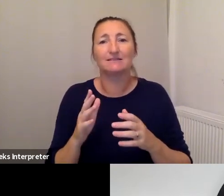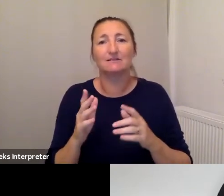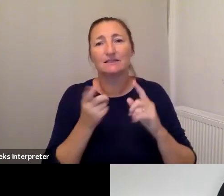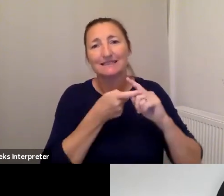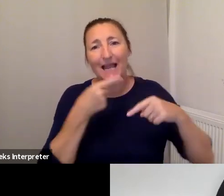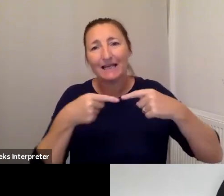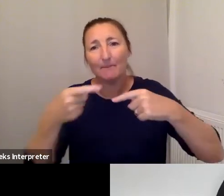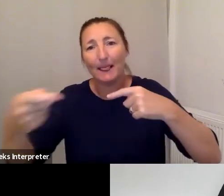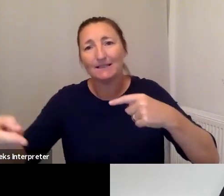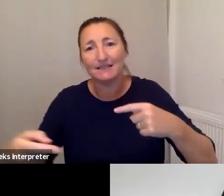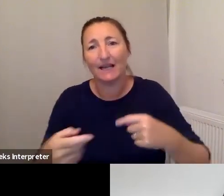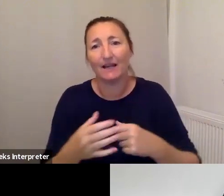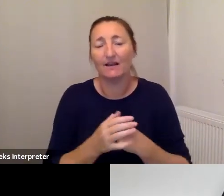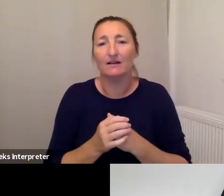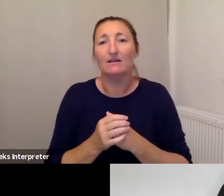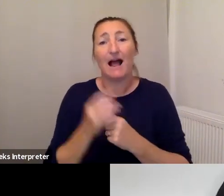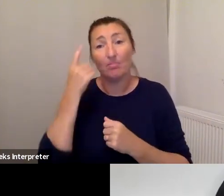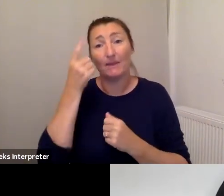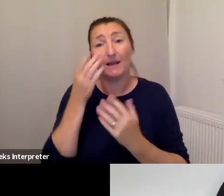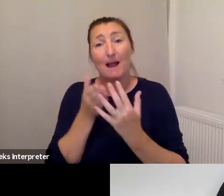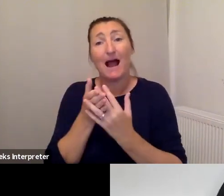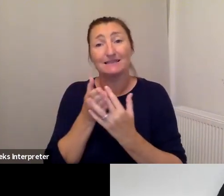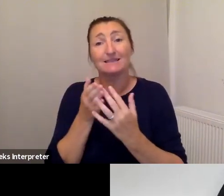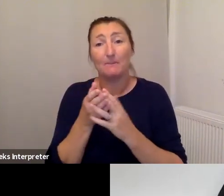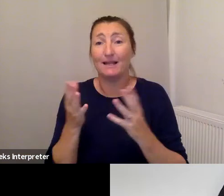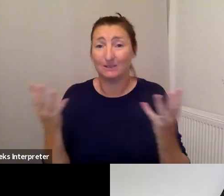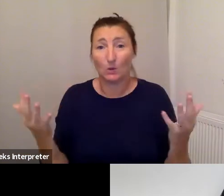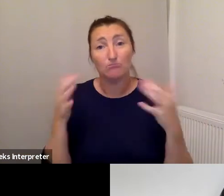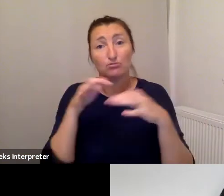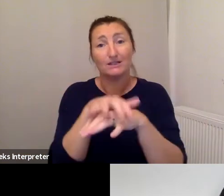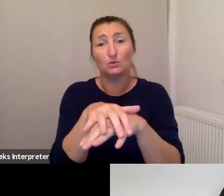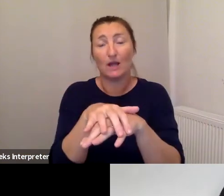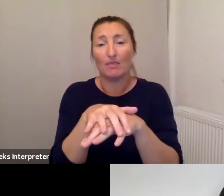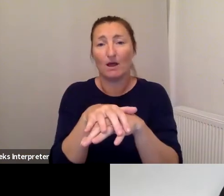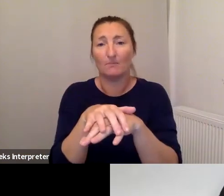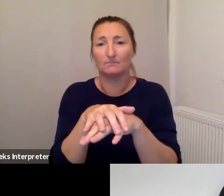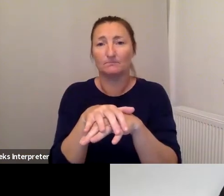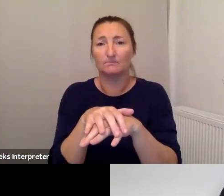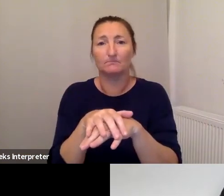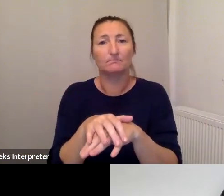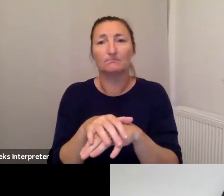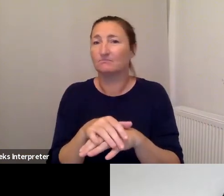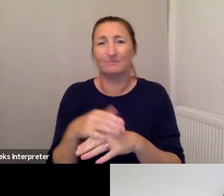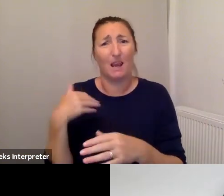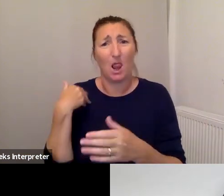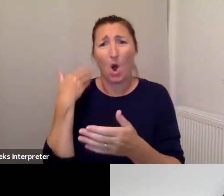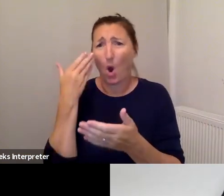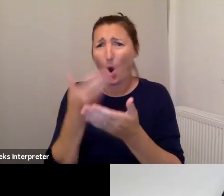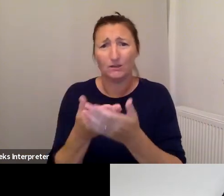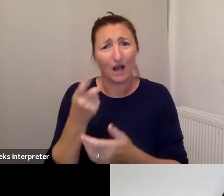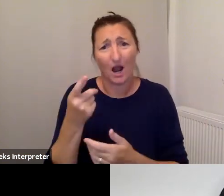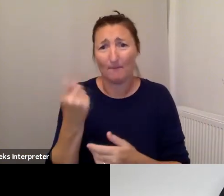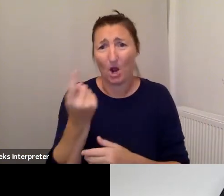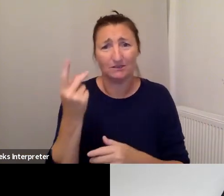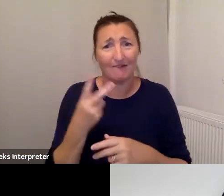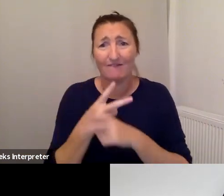sustainability as well as accessibility together. Um, I haven't been to Karachi for a number of years, but with